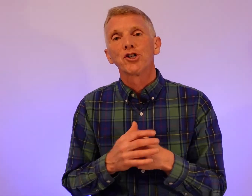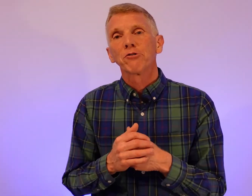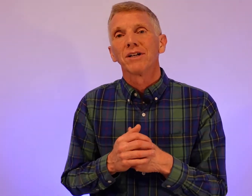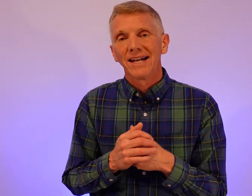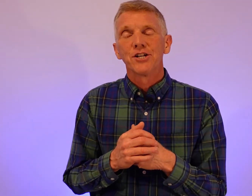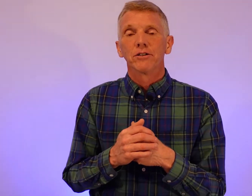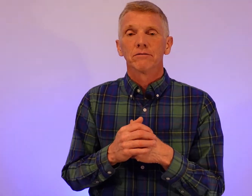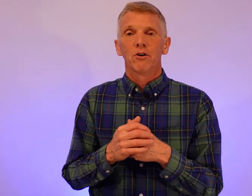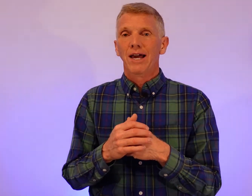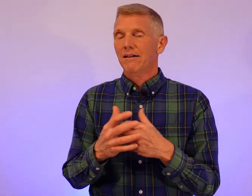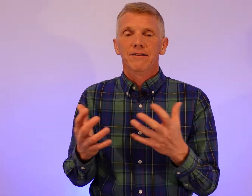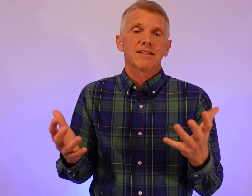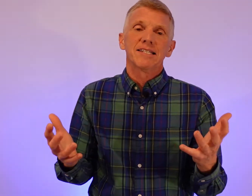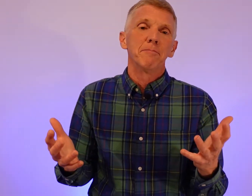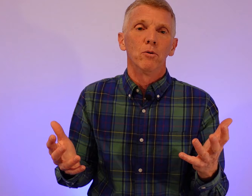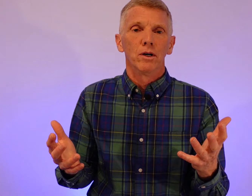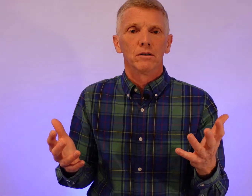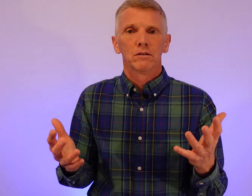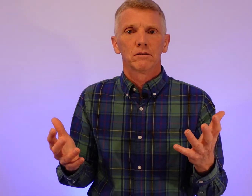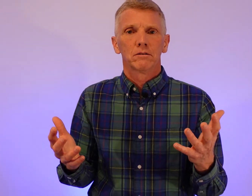general in nature. Okay? This is a simple one.